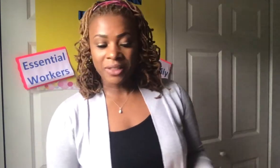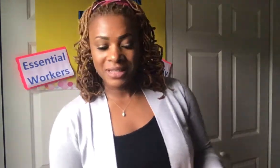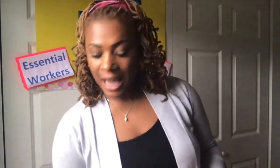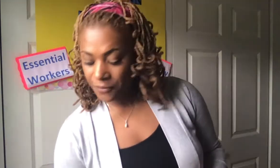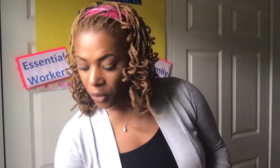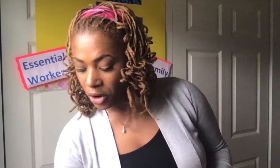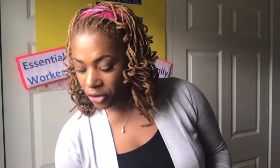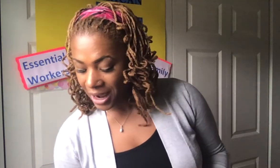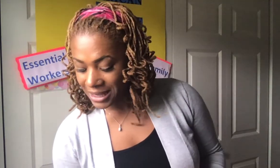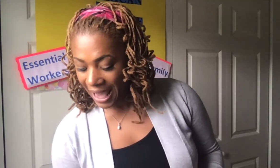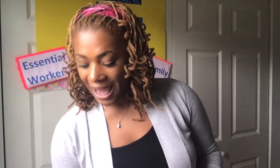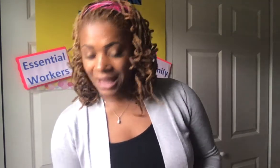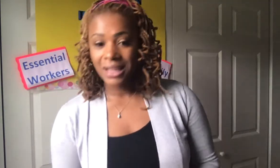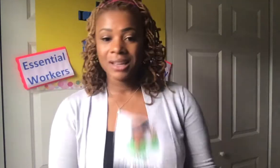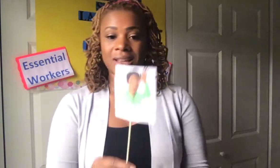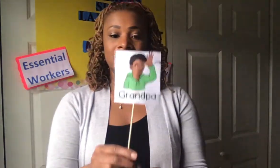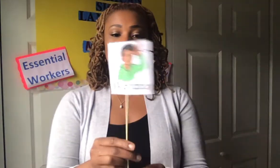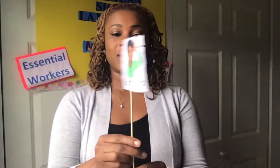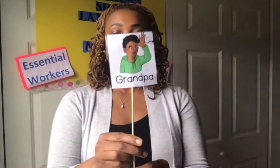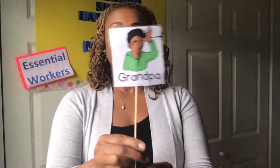sign for granddad